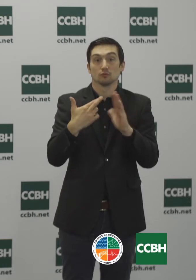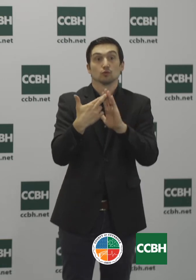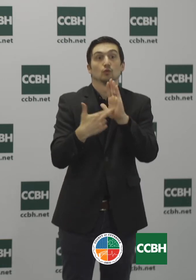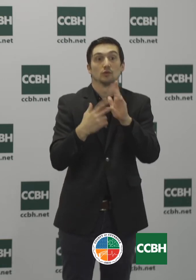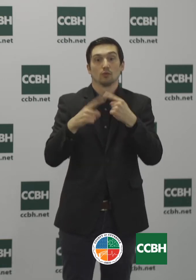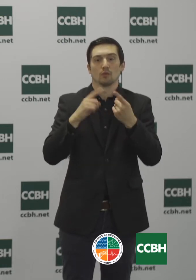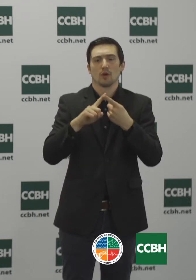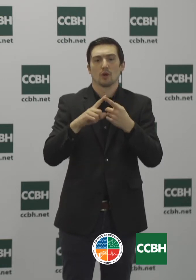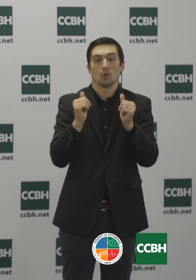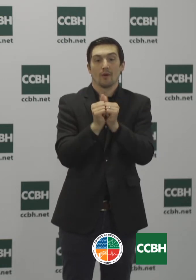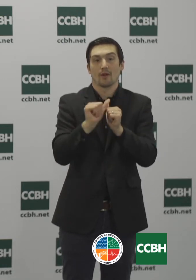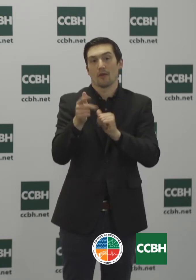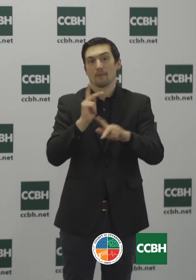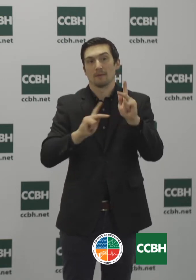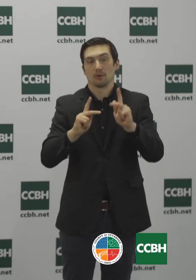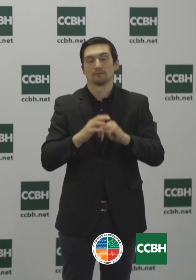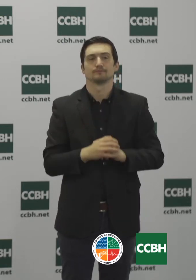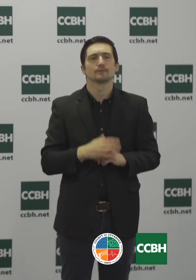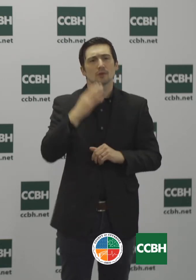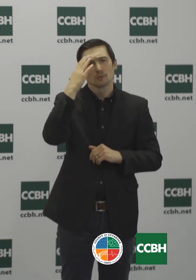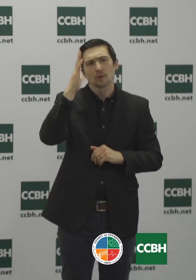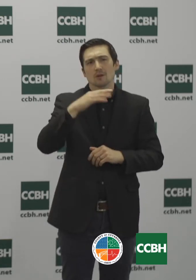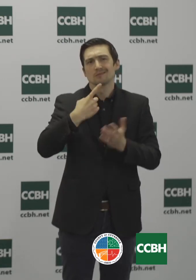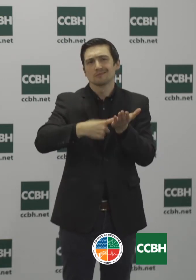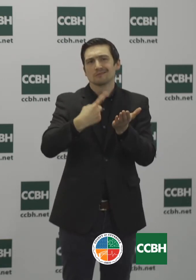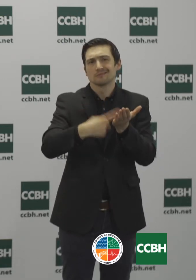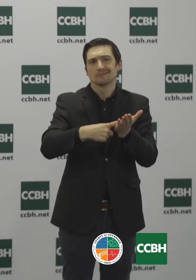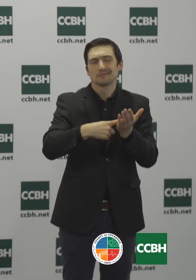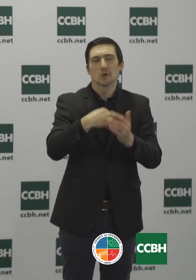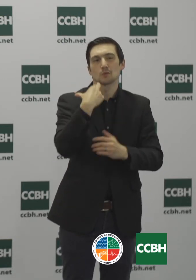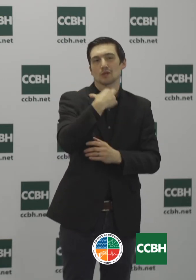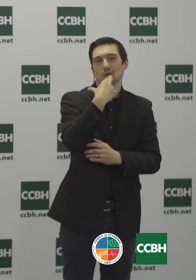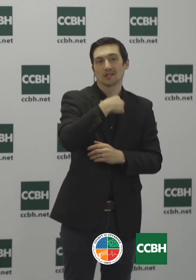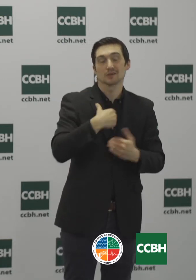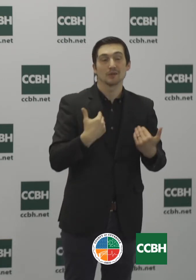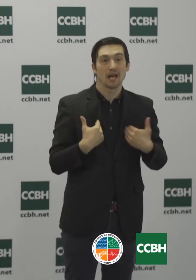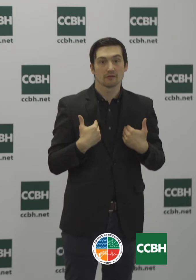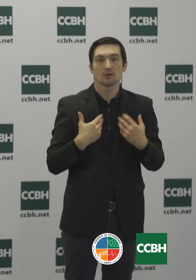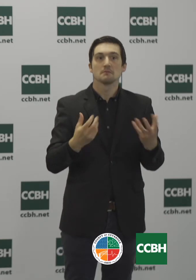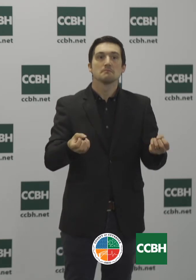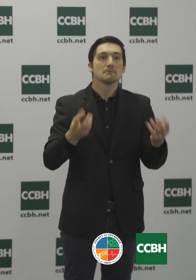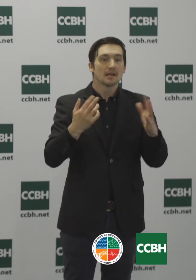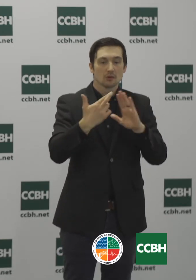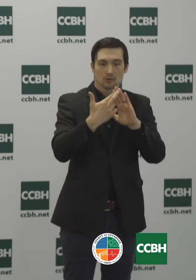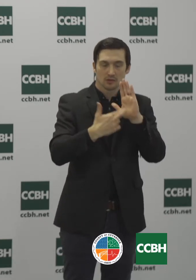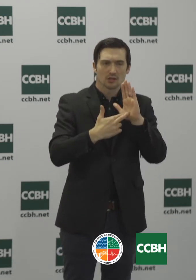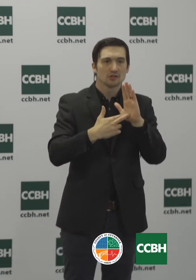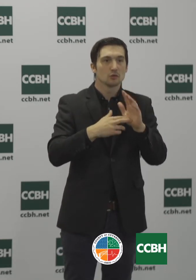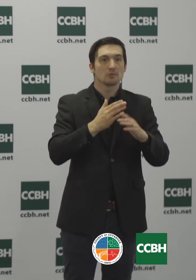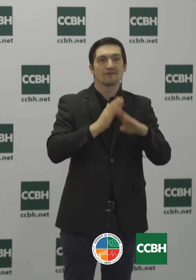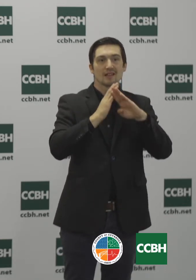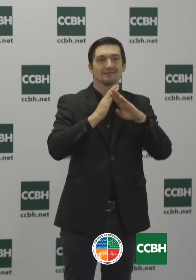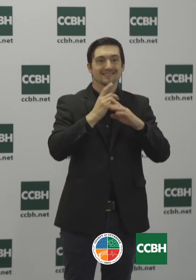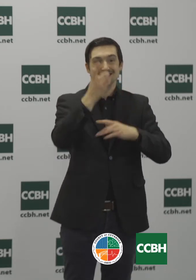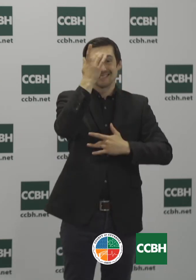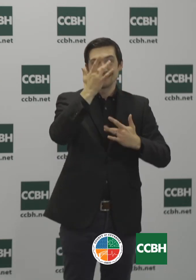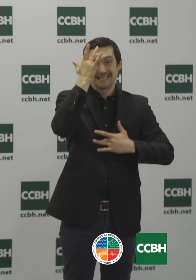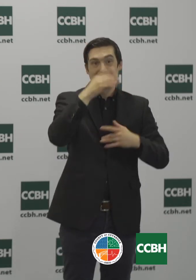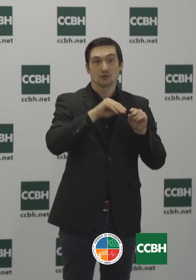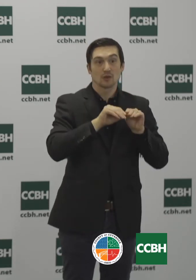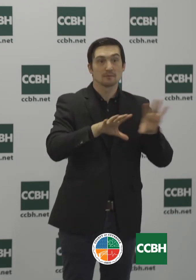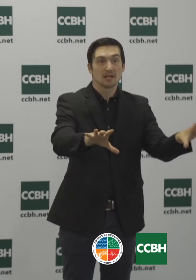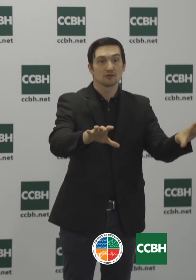people. So we know when we talk about restaurants, we have longstanding guidelines to prevent disease transmission that relate